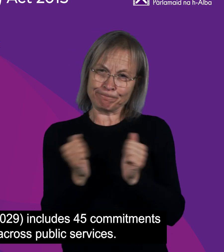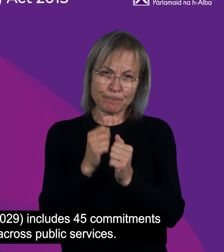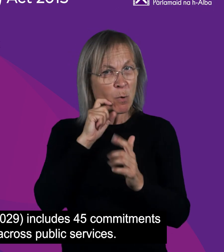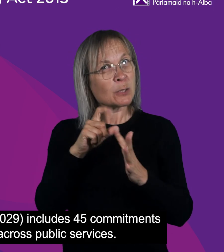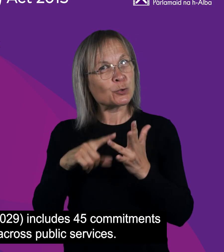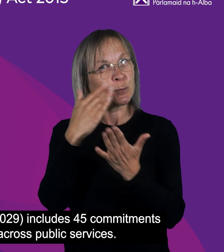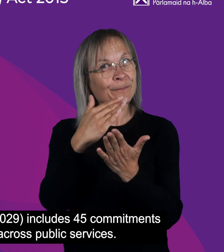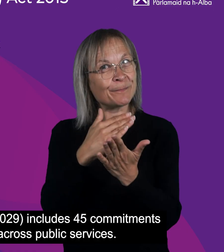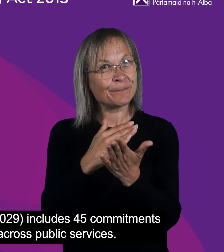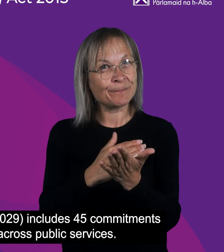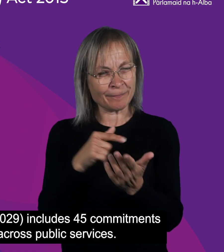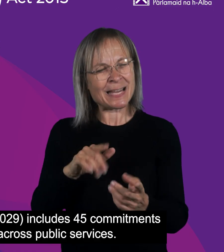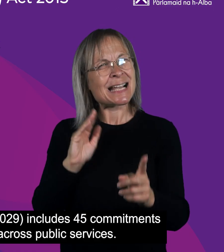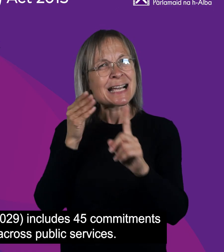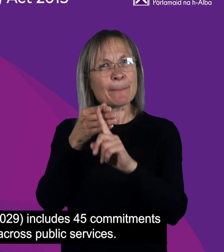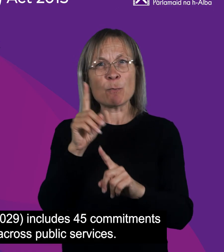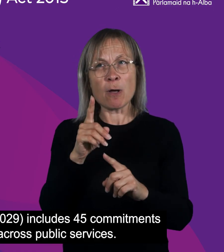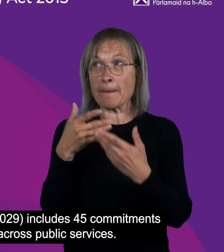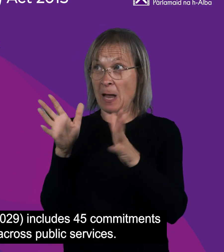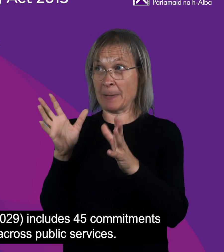across public services.